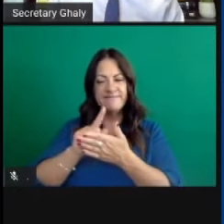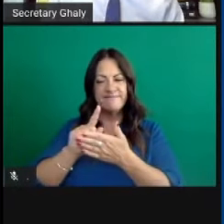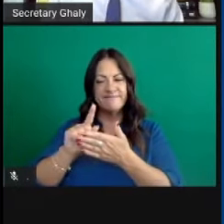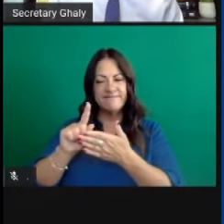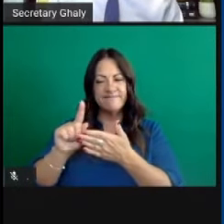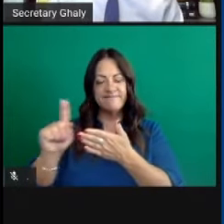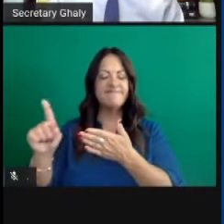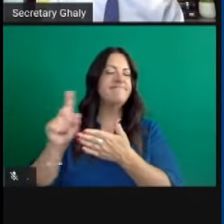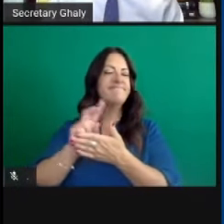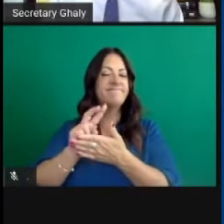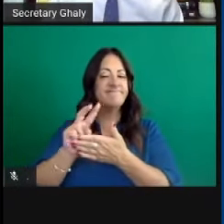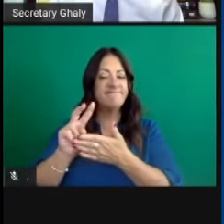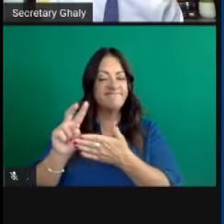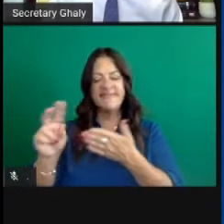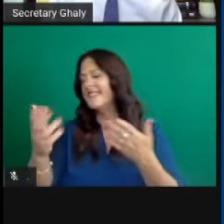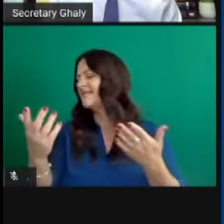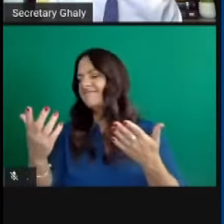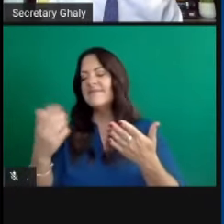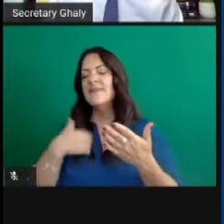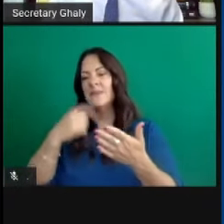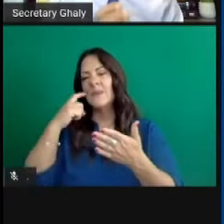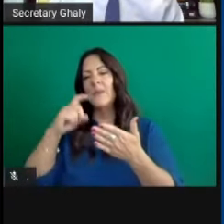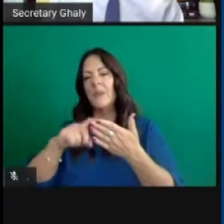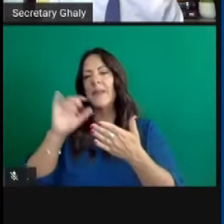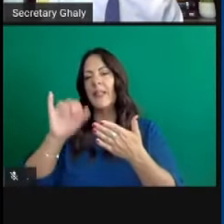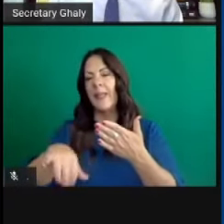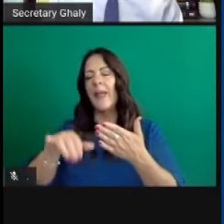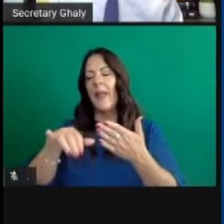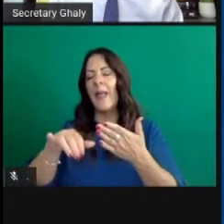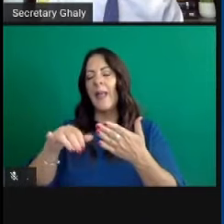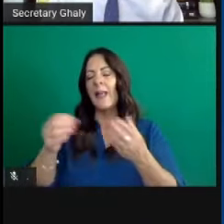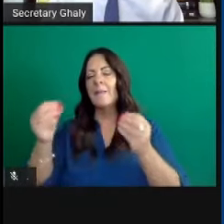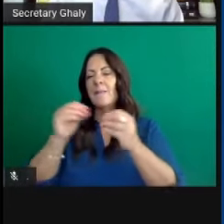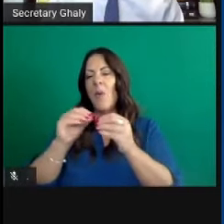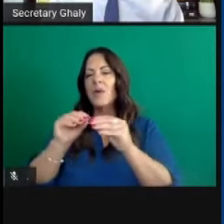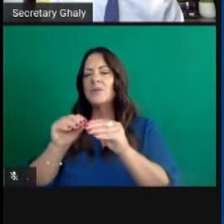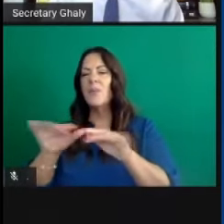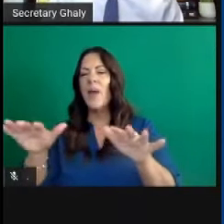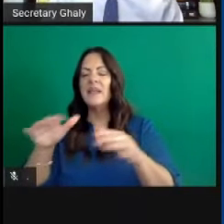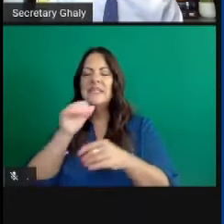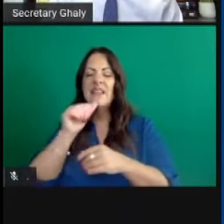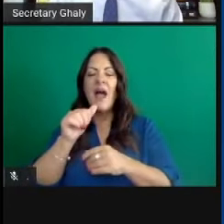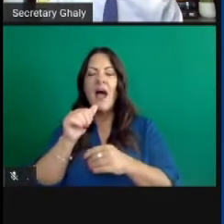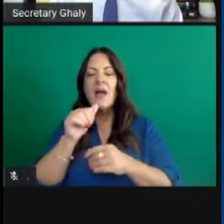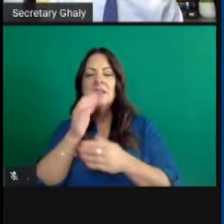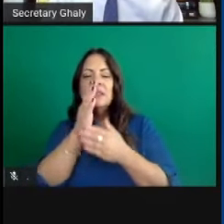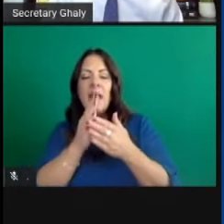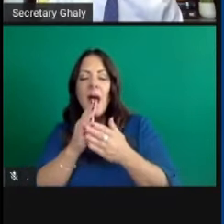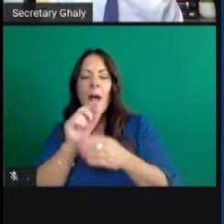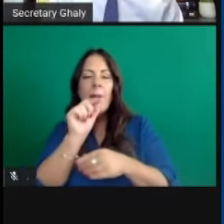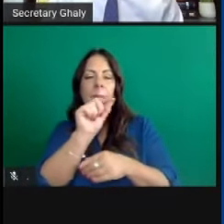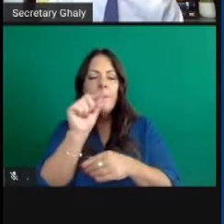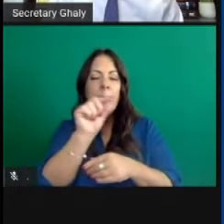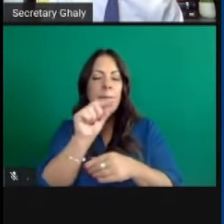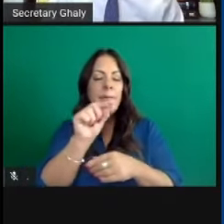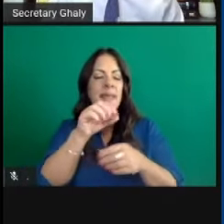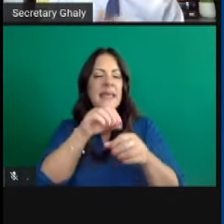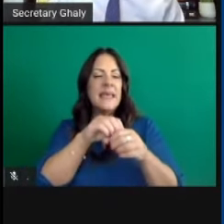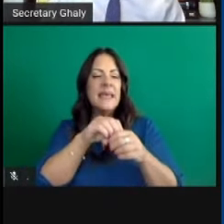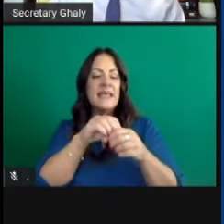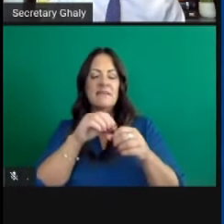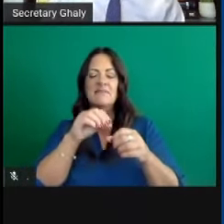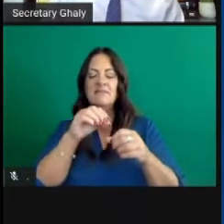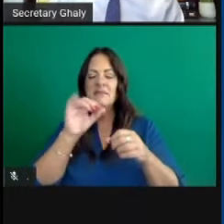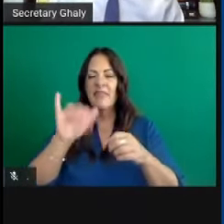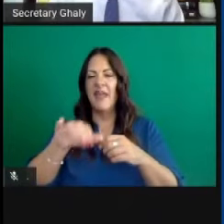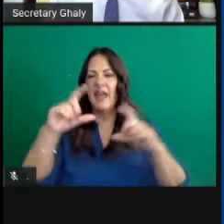it's clear that the spread is not just isolated to a couple of venues or locations, but